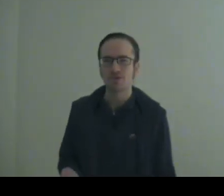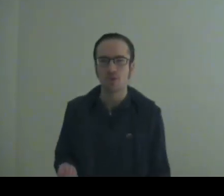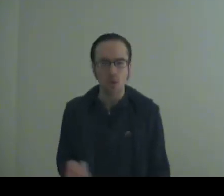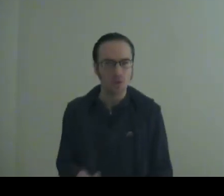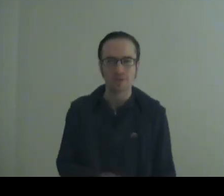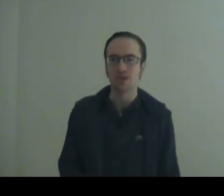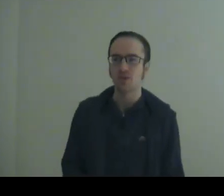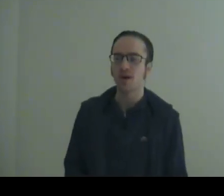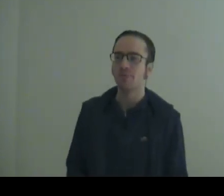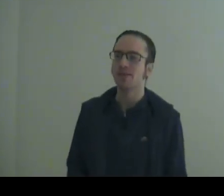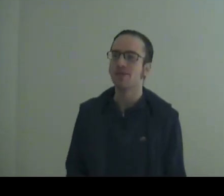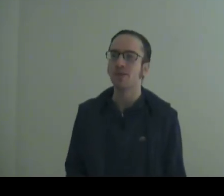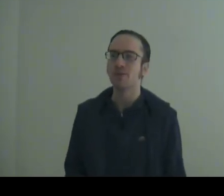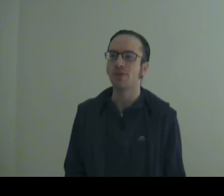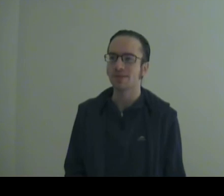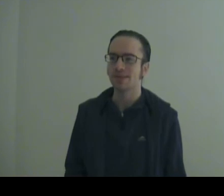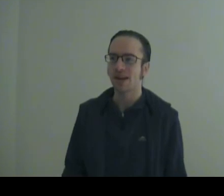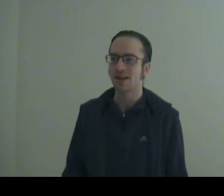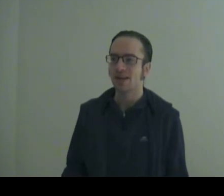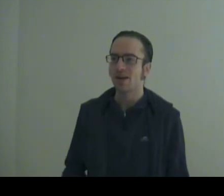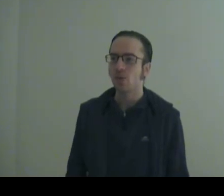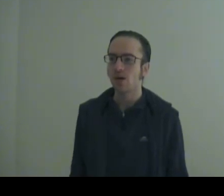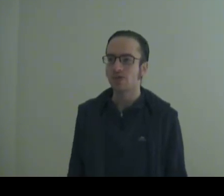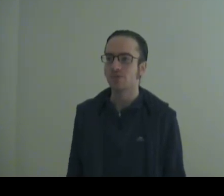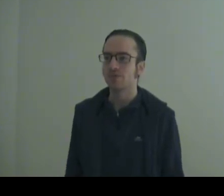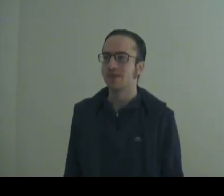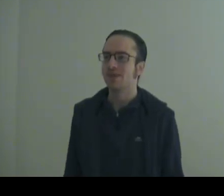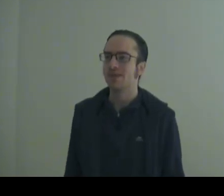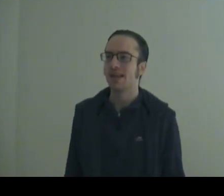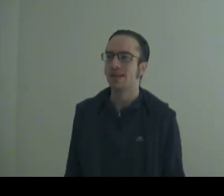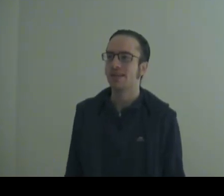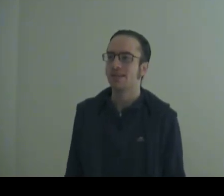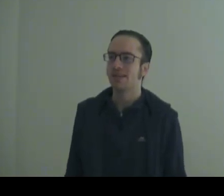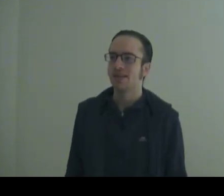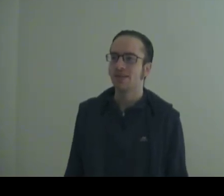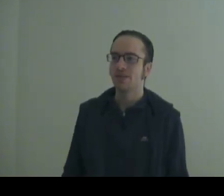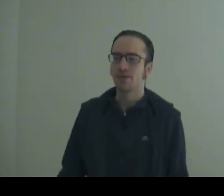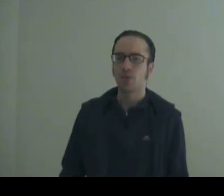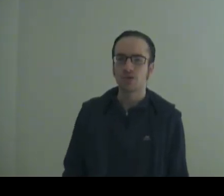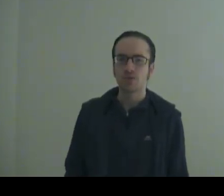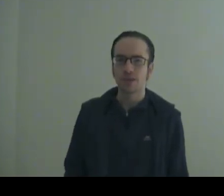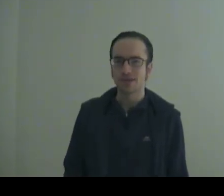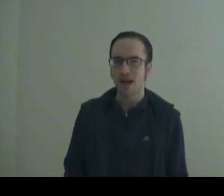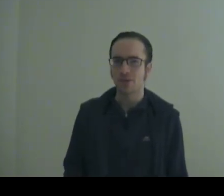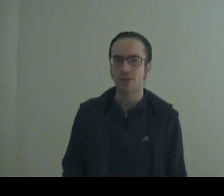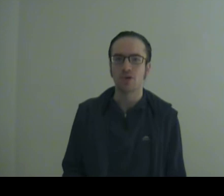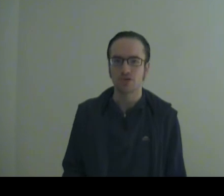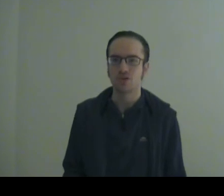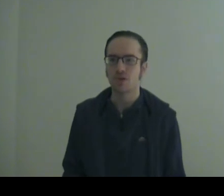to all be corrupt, even though you only see that one group take Yeah, the one group that's out in the cursed earth